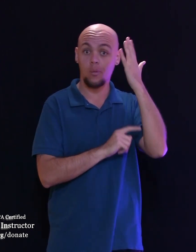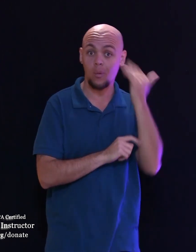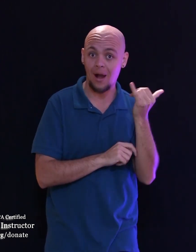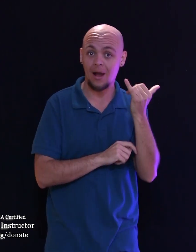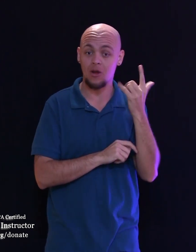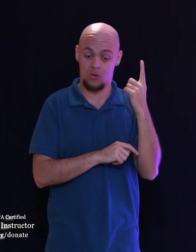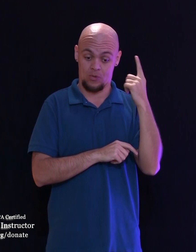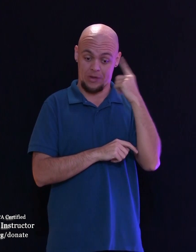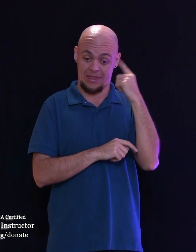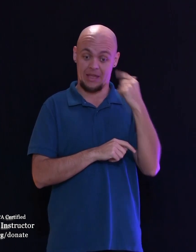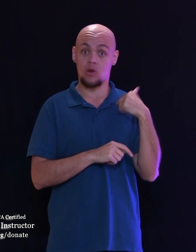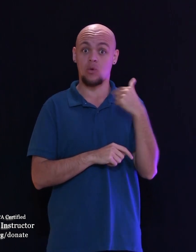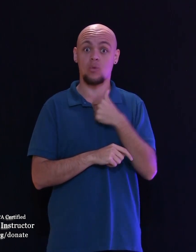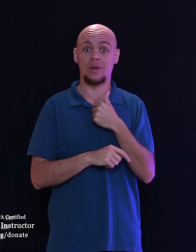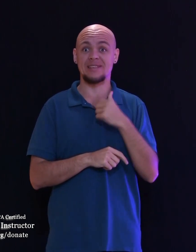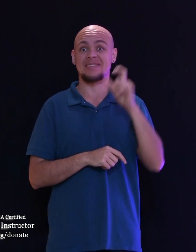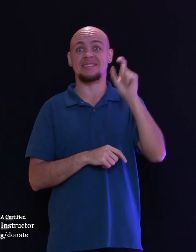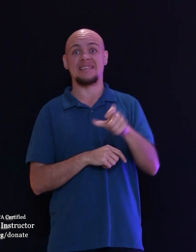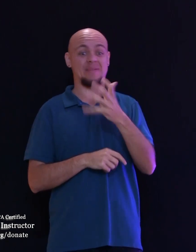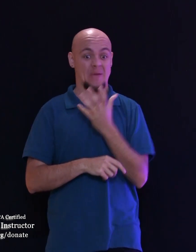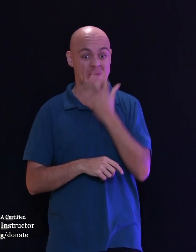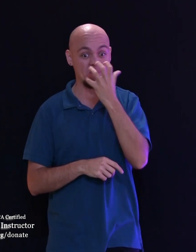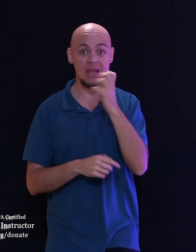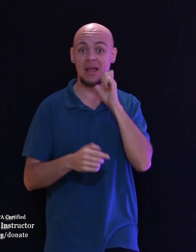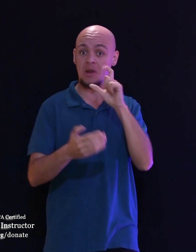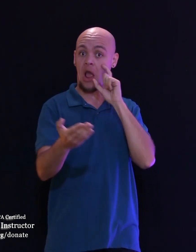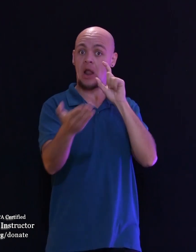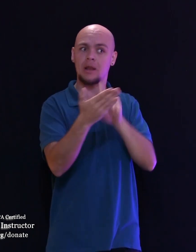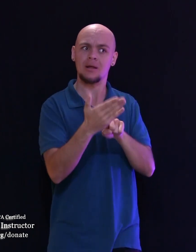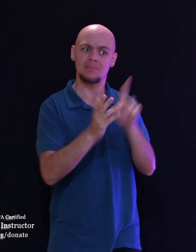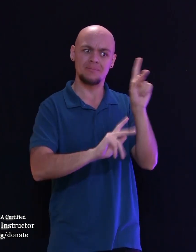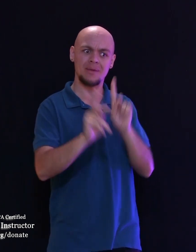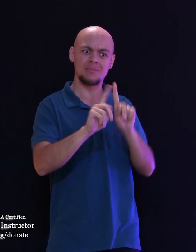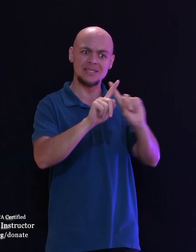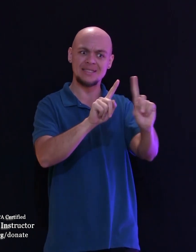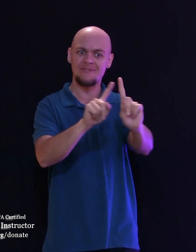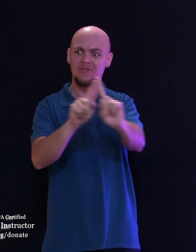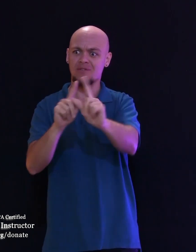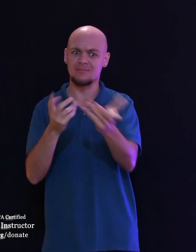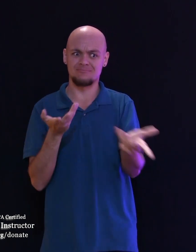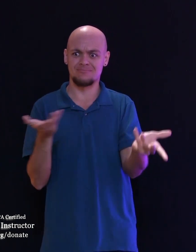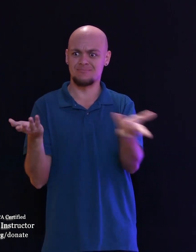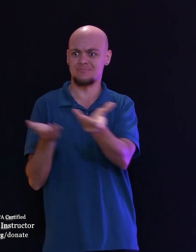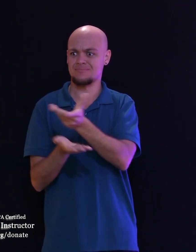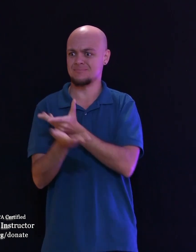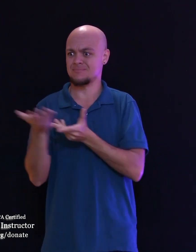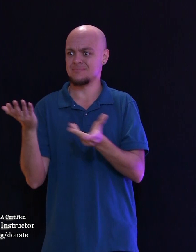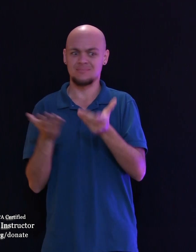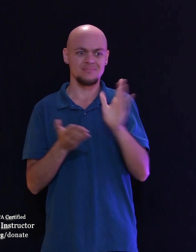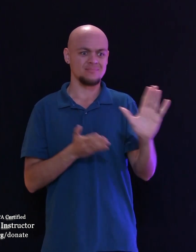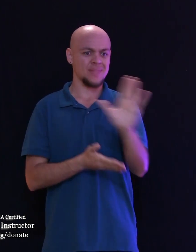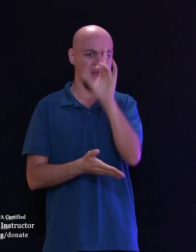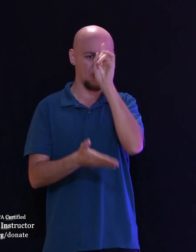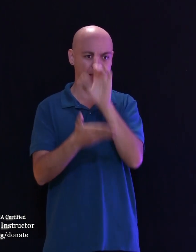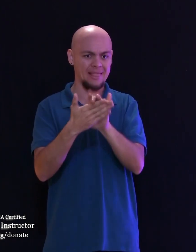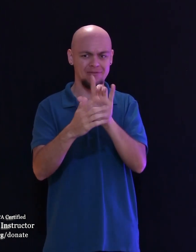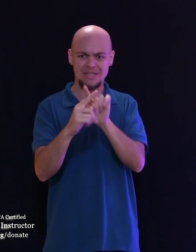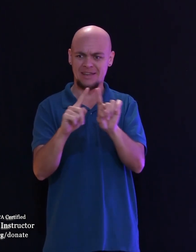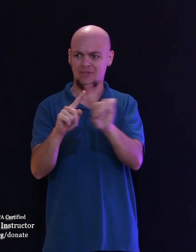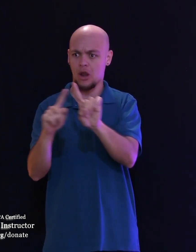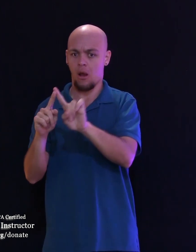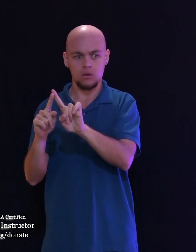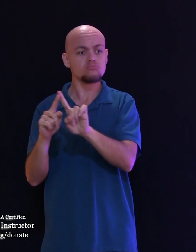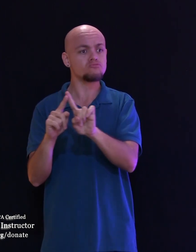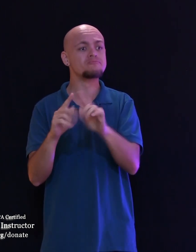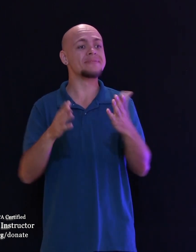Because we don't think we have to be a bunch of jerks and not acknowledge that people are different from us. And they may have different thoughts. And that we can